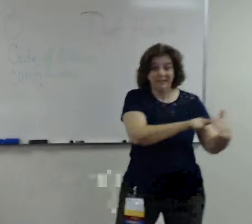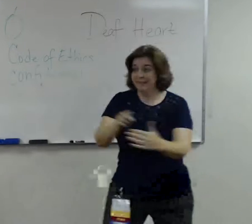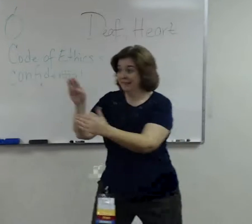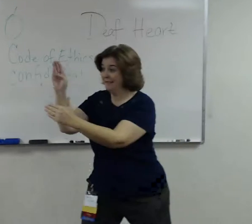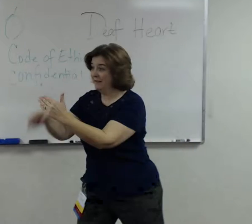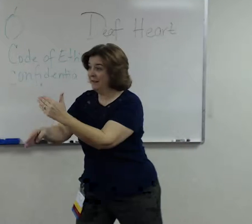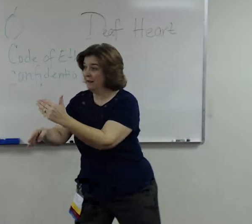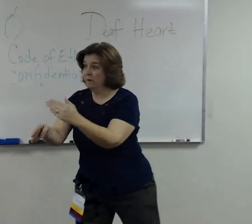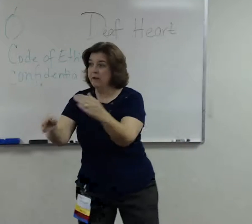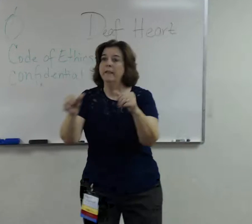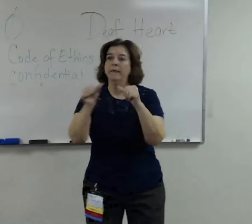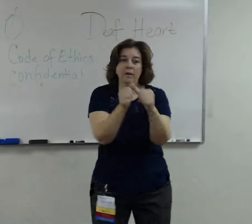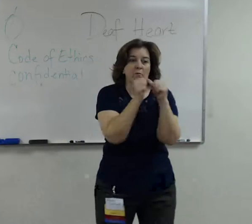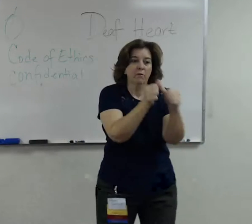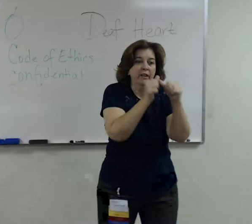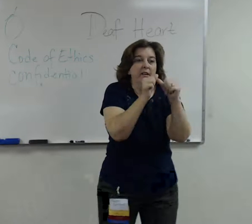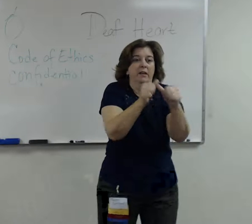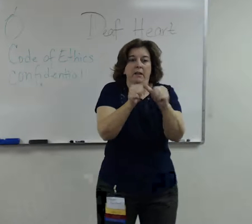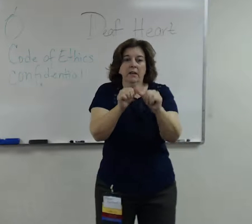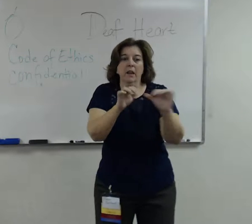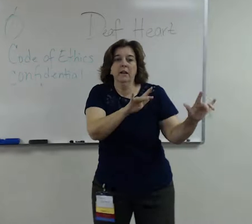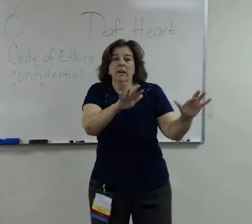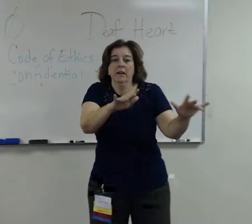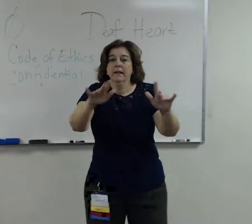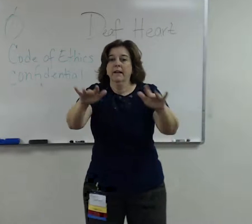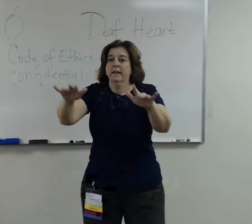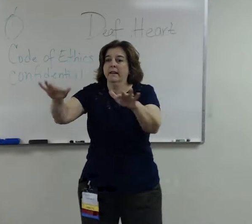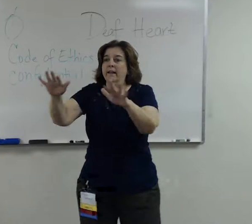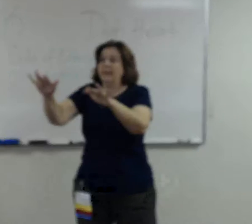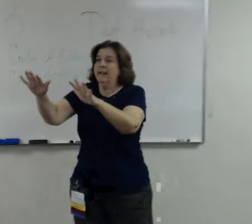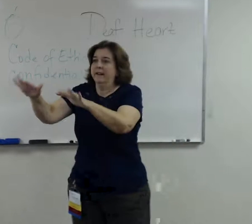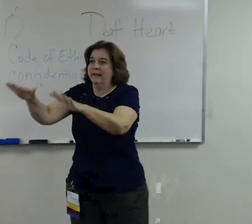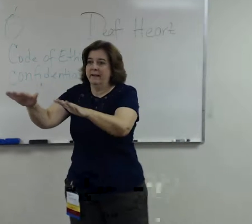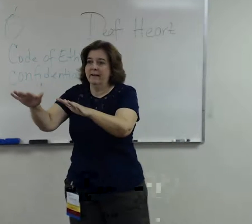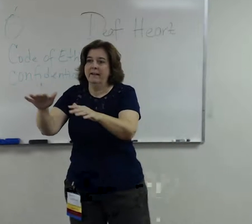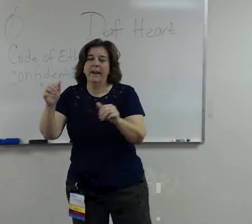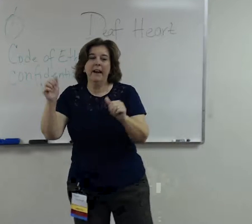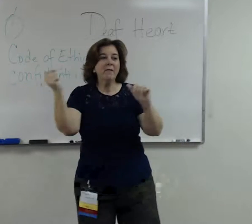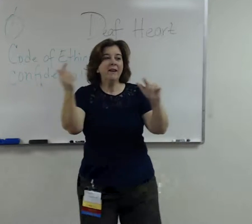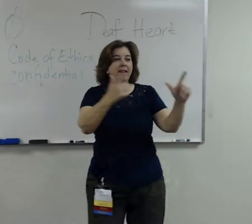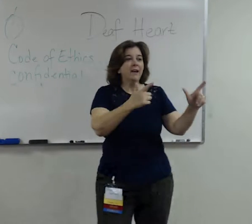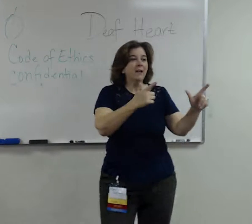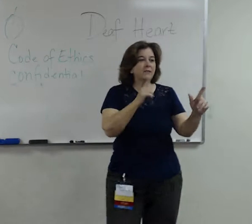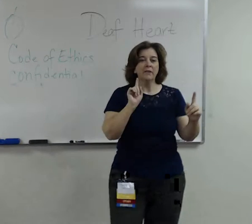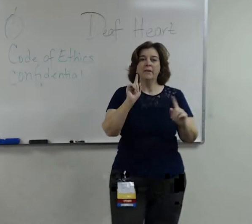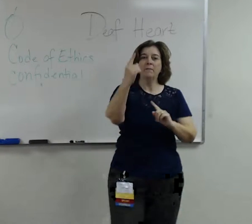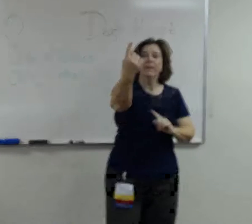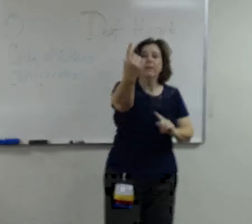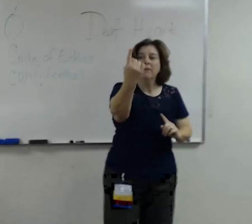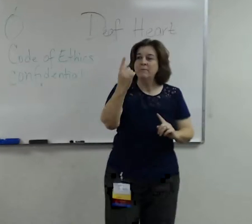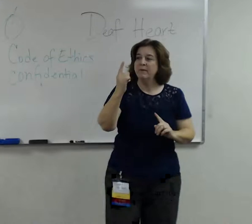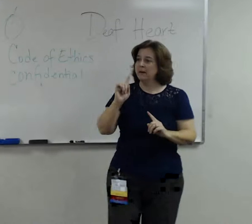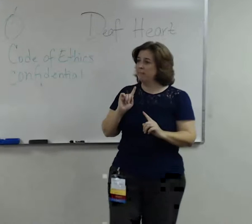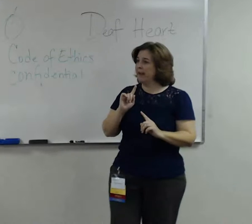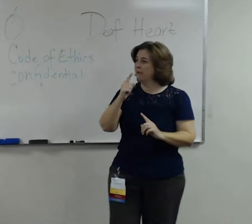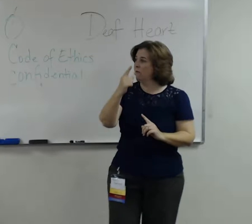to go that are working. Everybody else, you know, they may go up and come back, go up